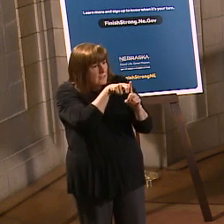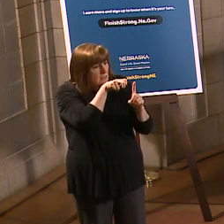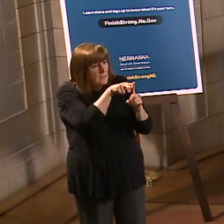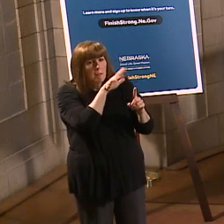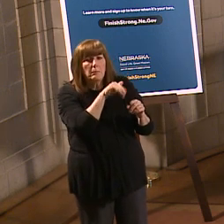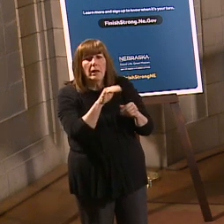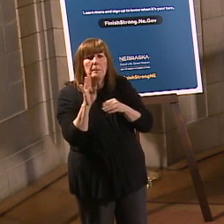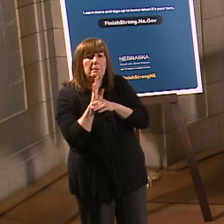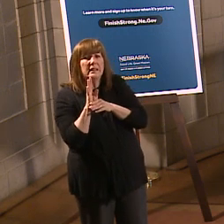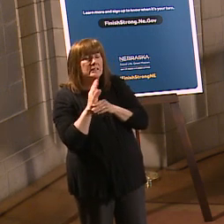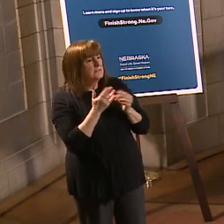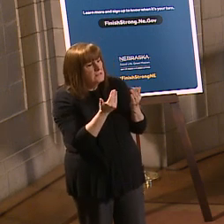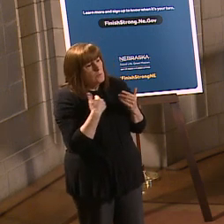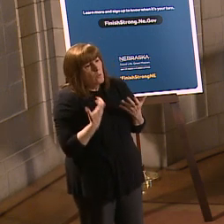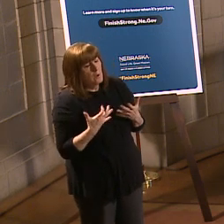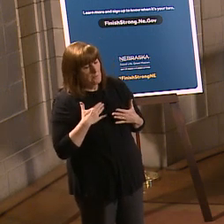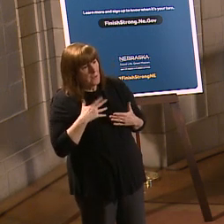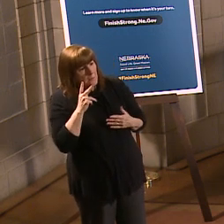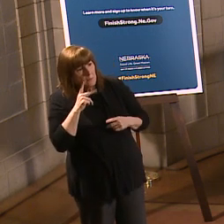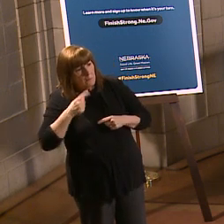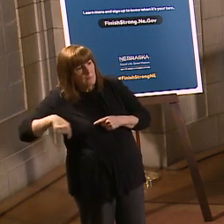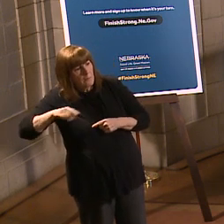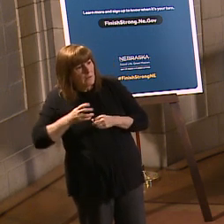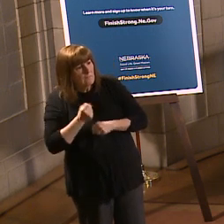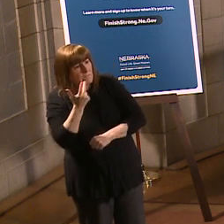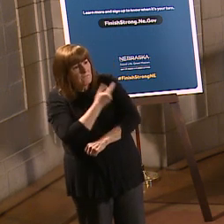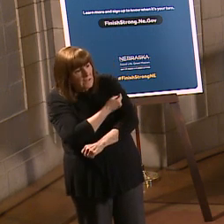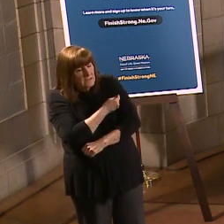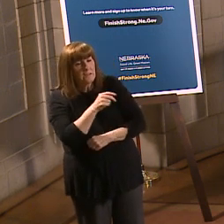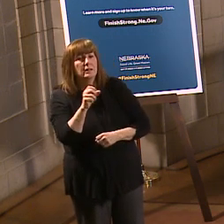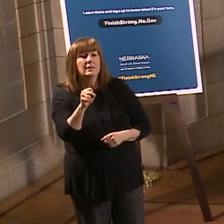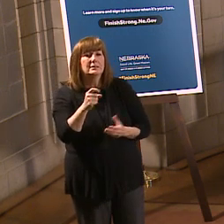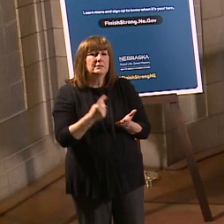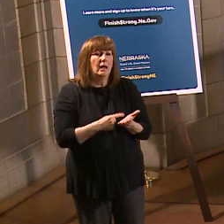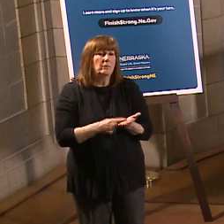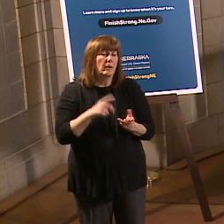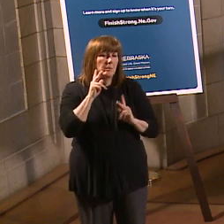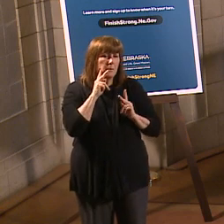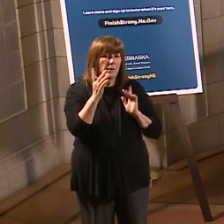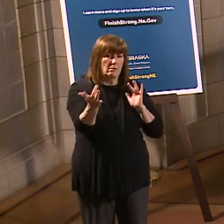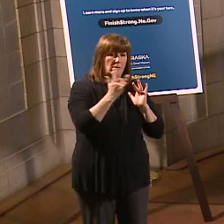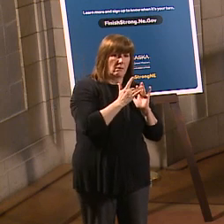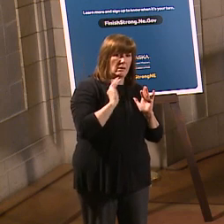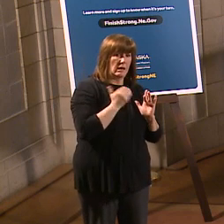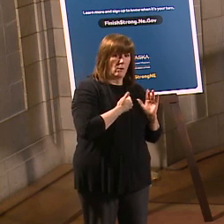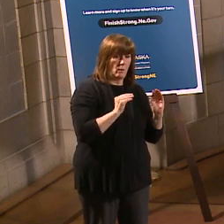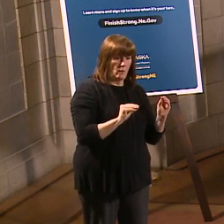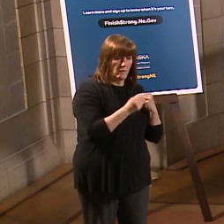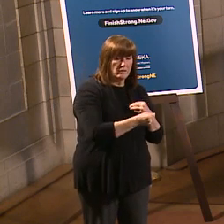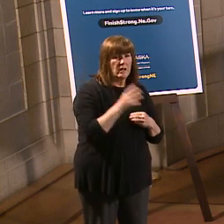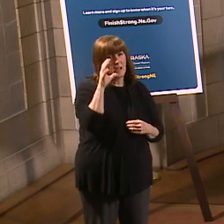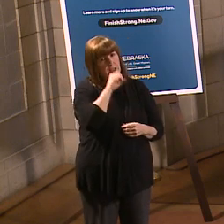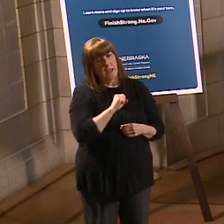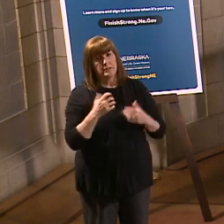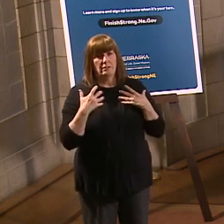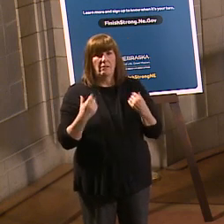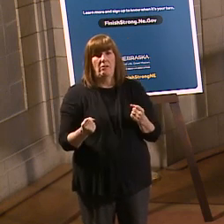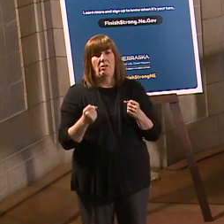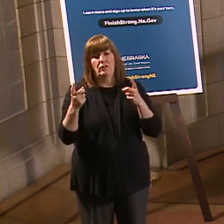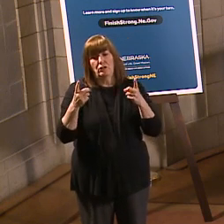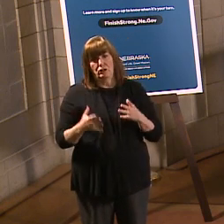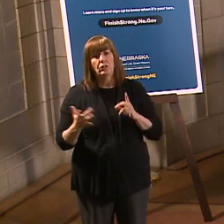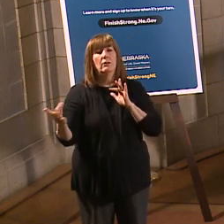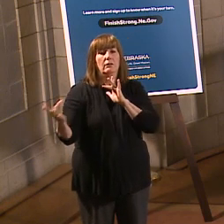And while we occasionally get people contacting our office with regard to that, I'm guessing that probably the health directors also